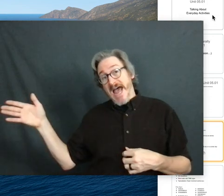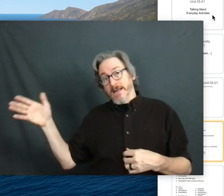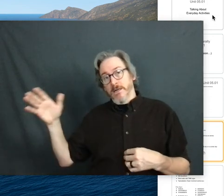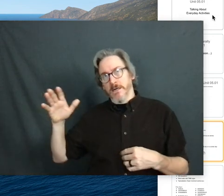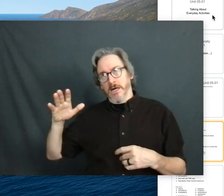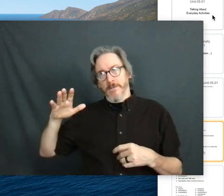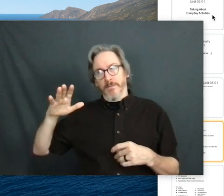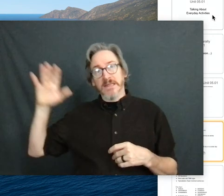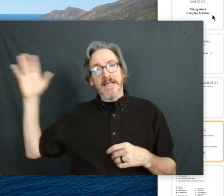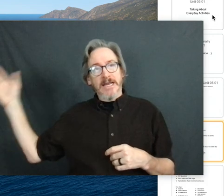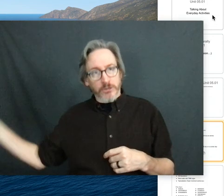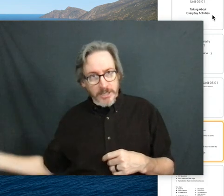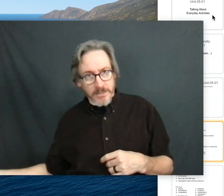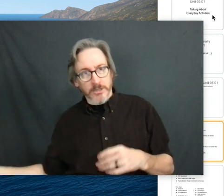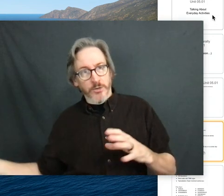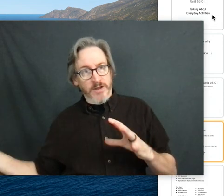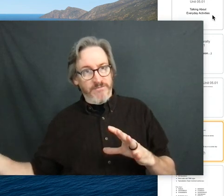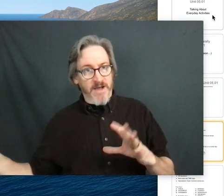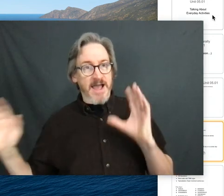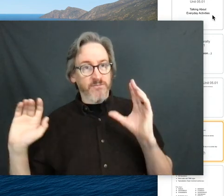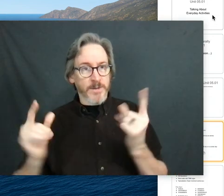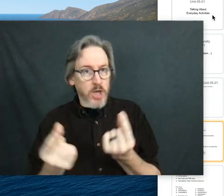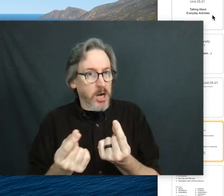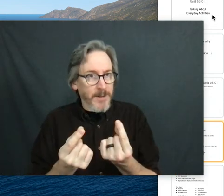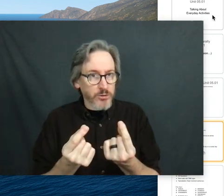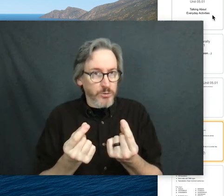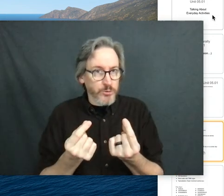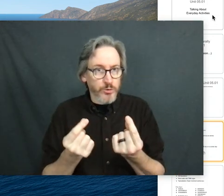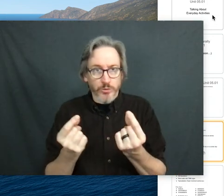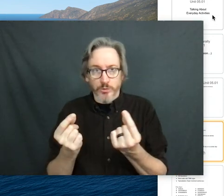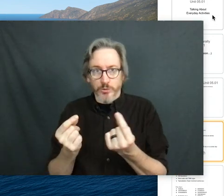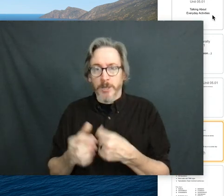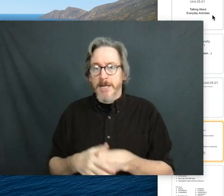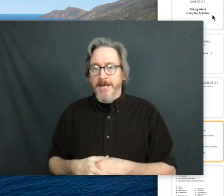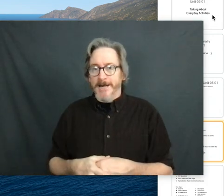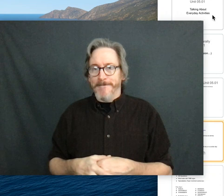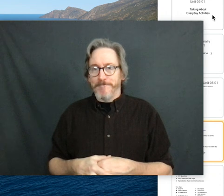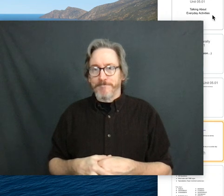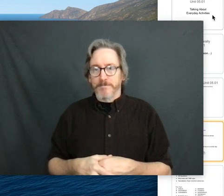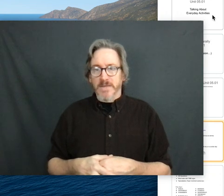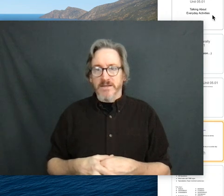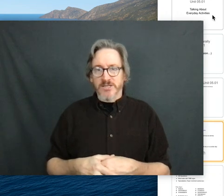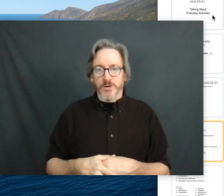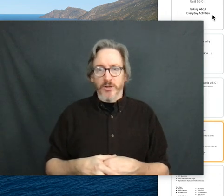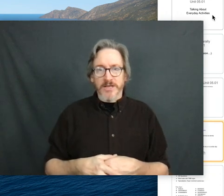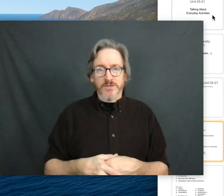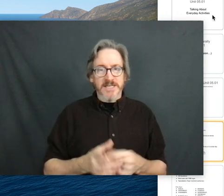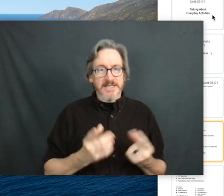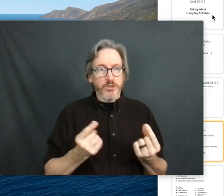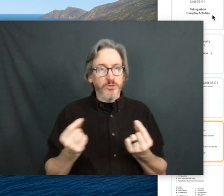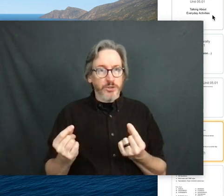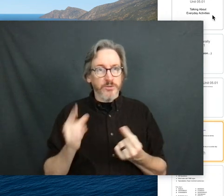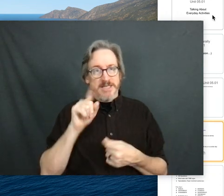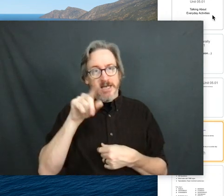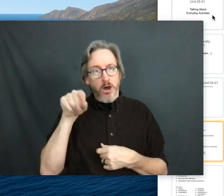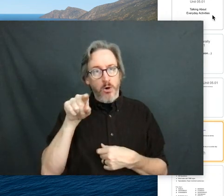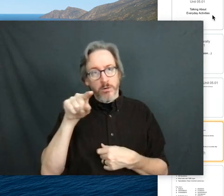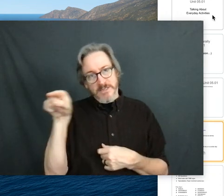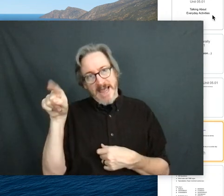get to that later in Unit 5, where we talk about do. That's when you'll either see do,